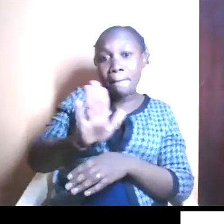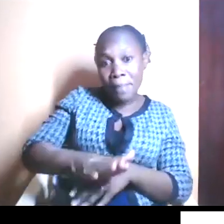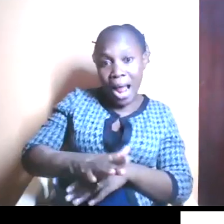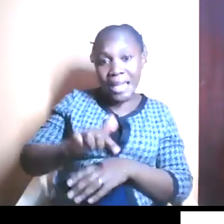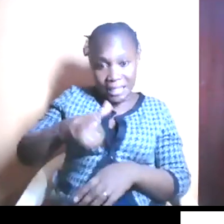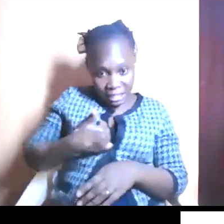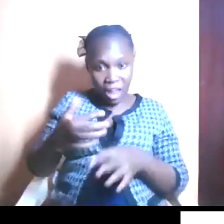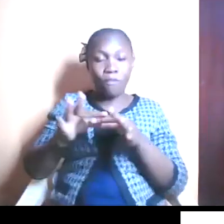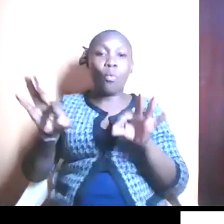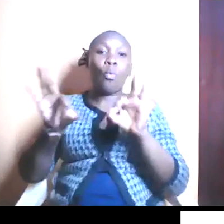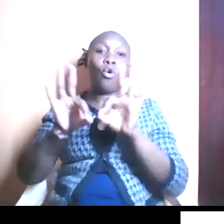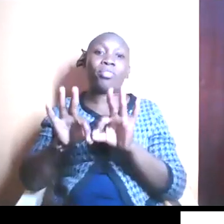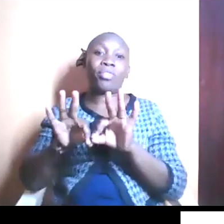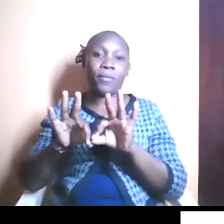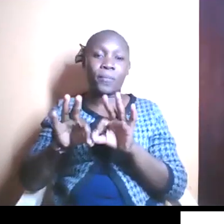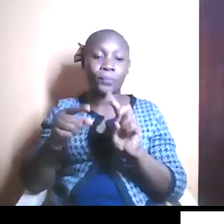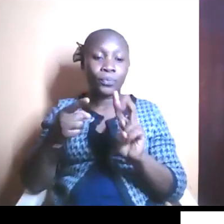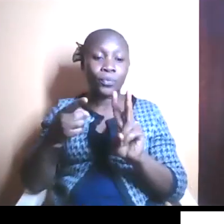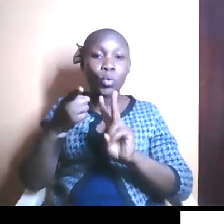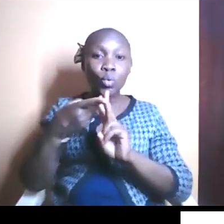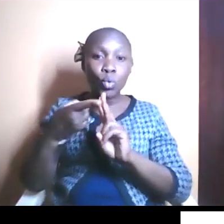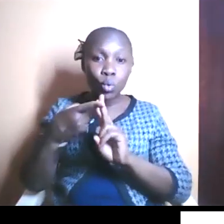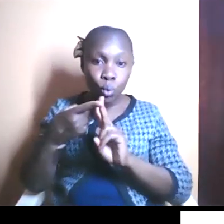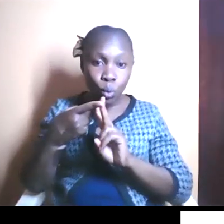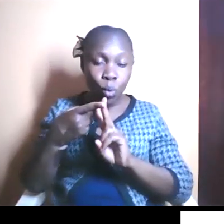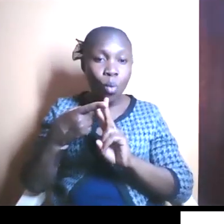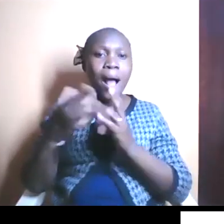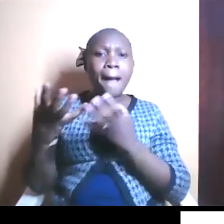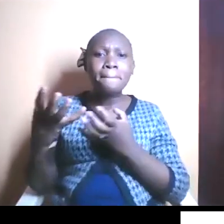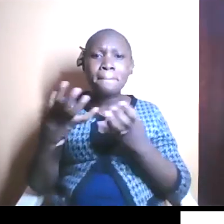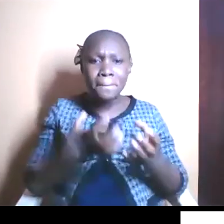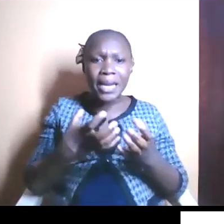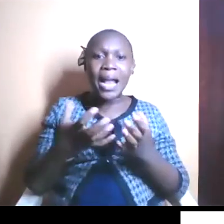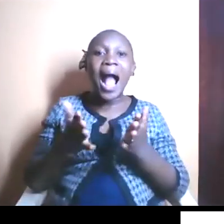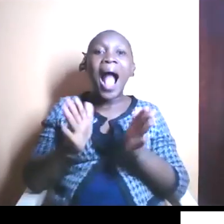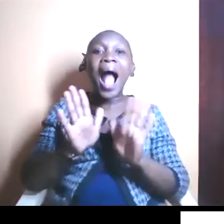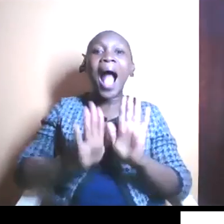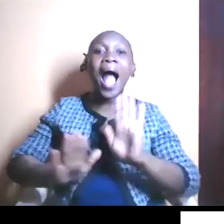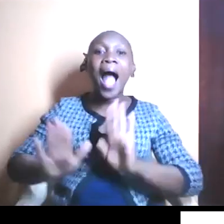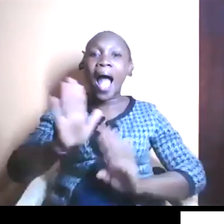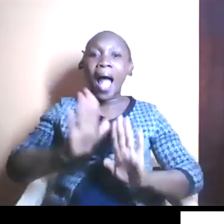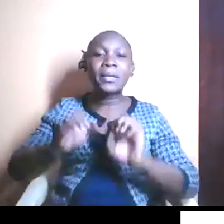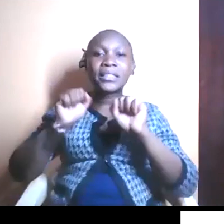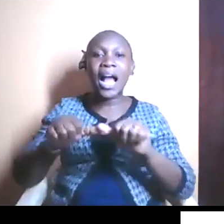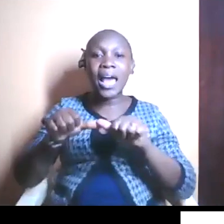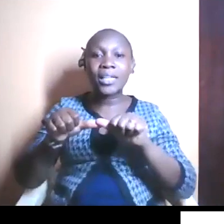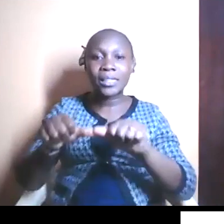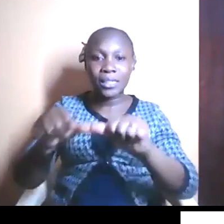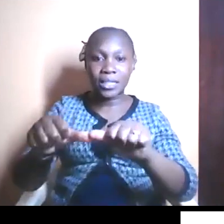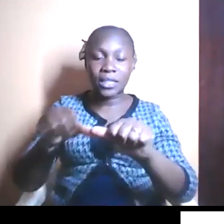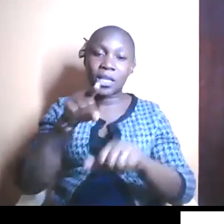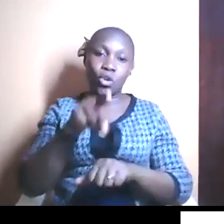need to create some habits or rituals that will sustain us. For example, what you can do to